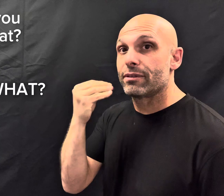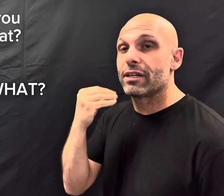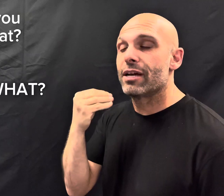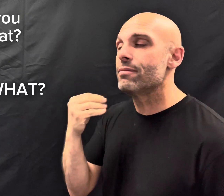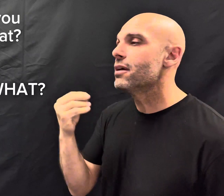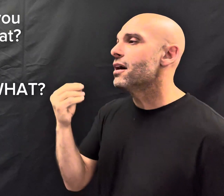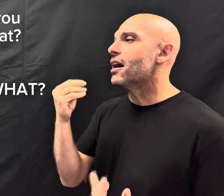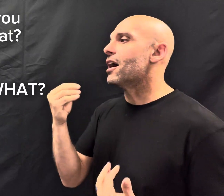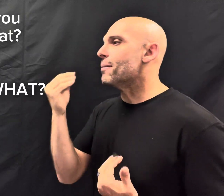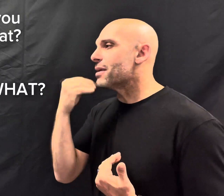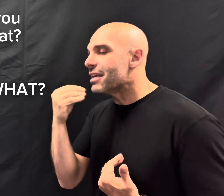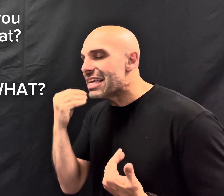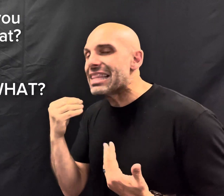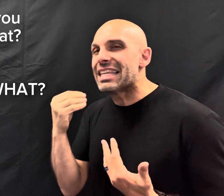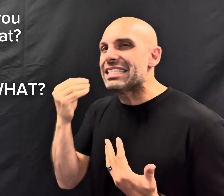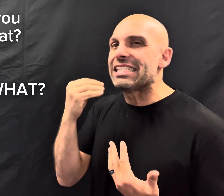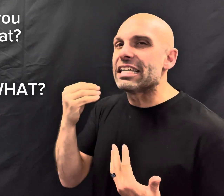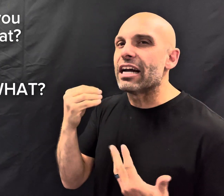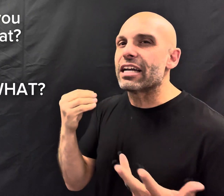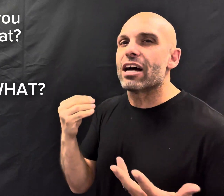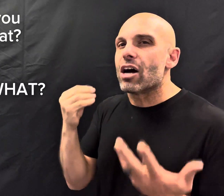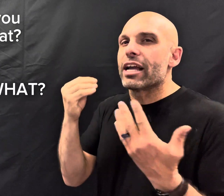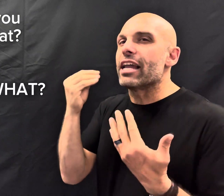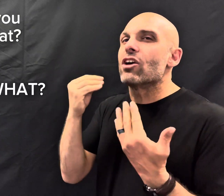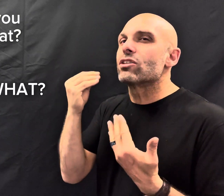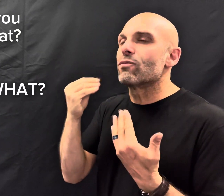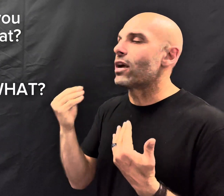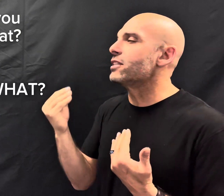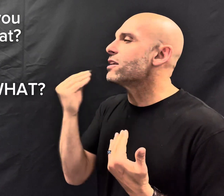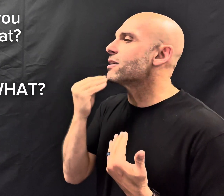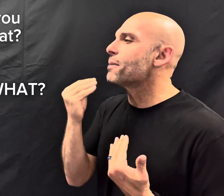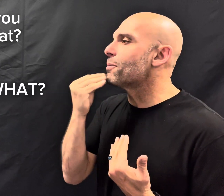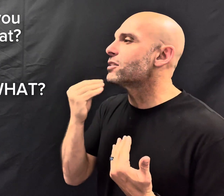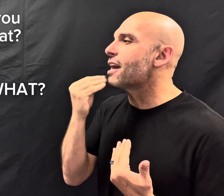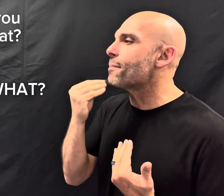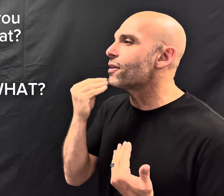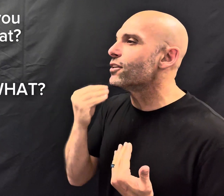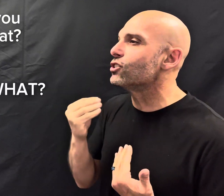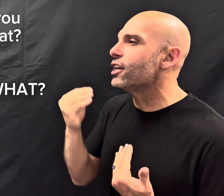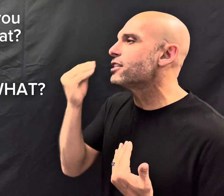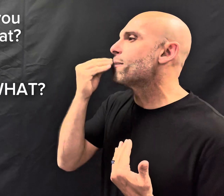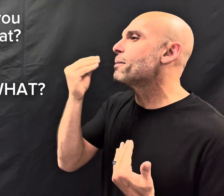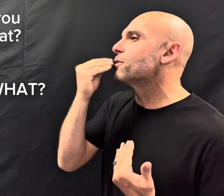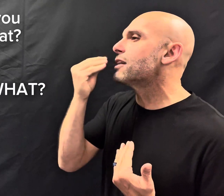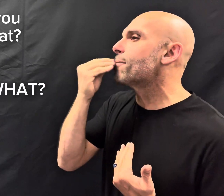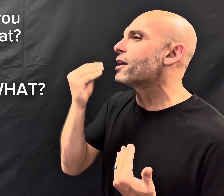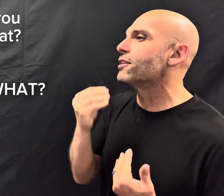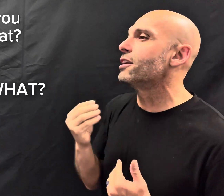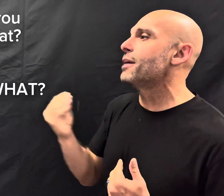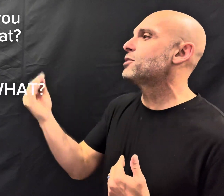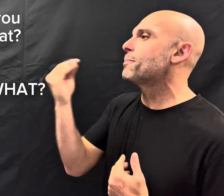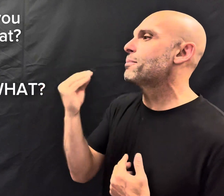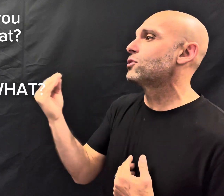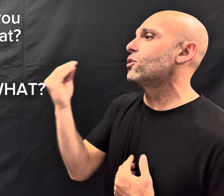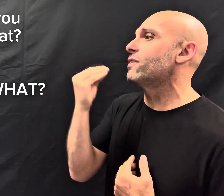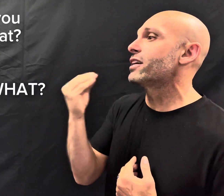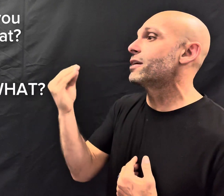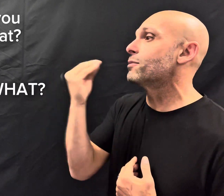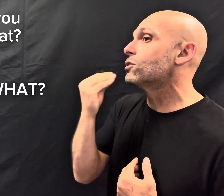okay? This is done, again, some varieties. Some people tap on their chin, some people tap right on their lips, some people don't even come